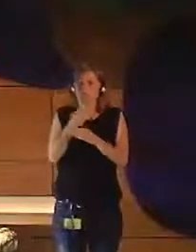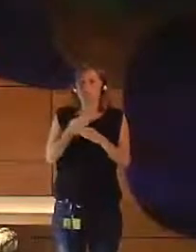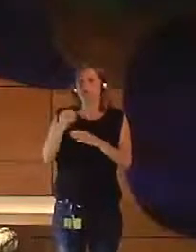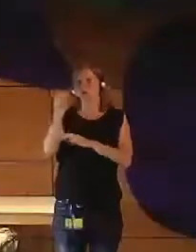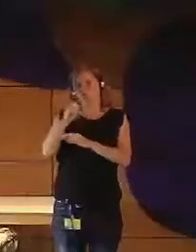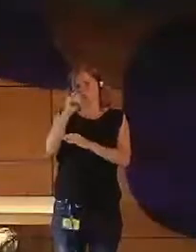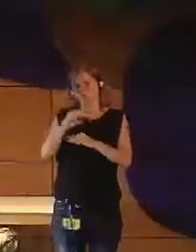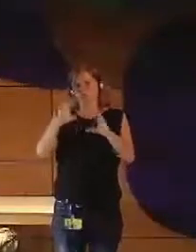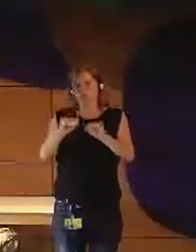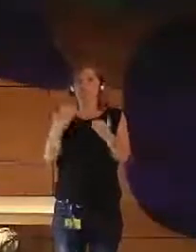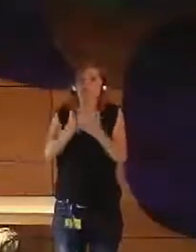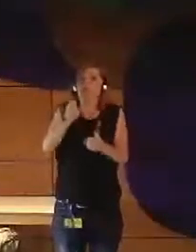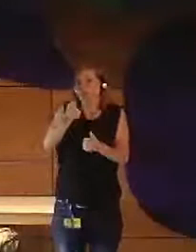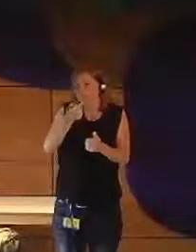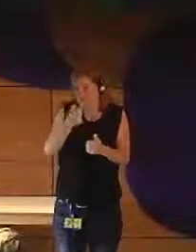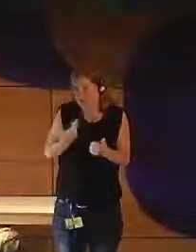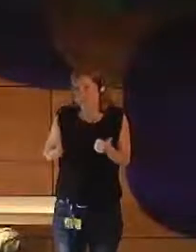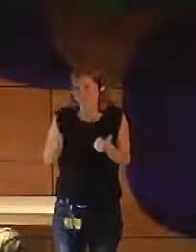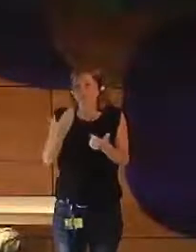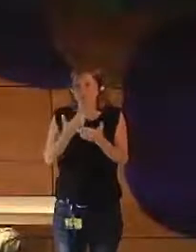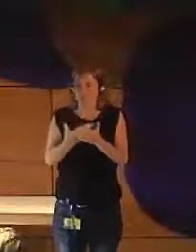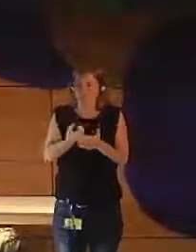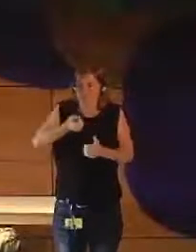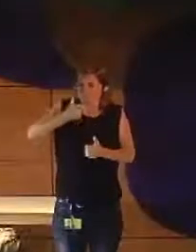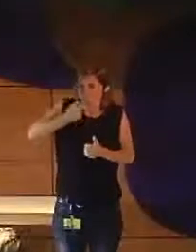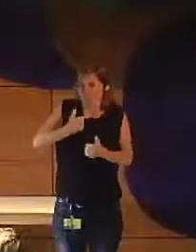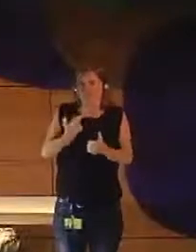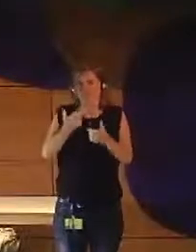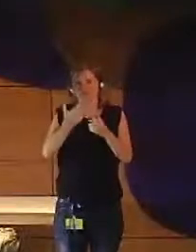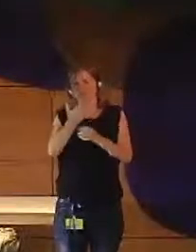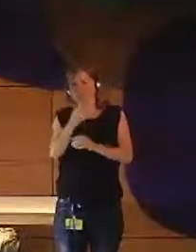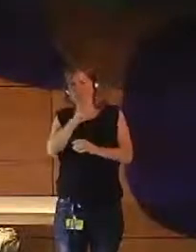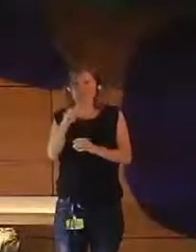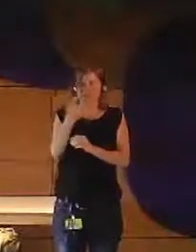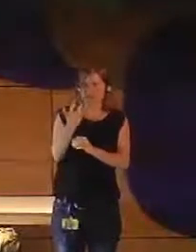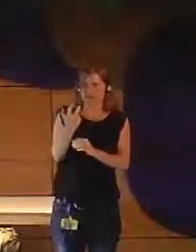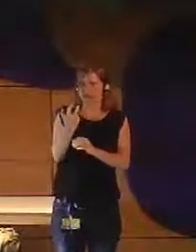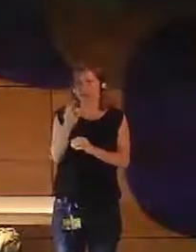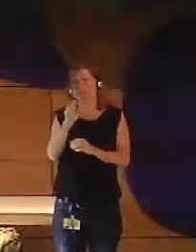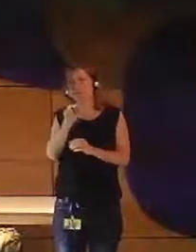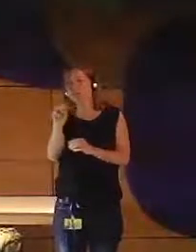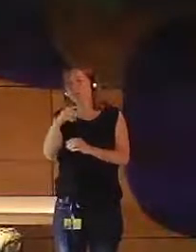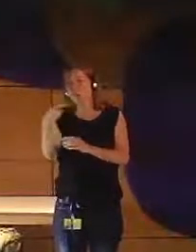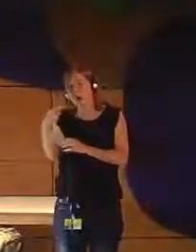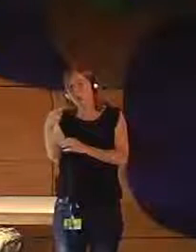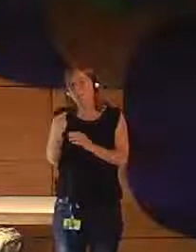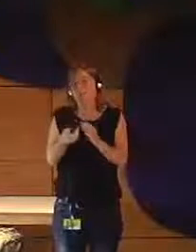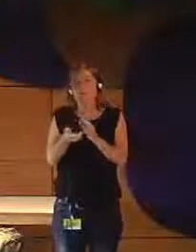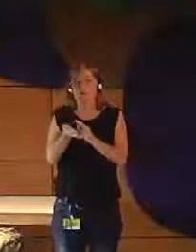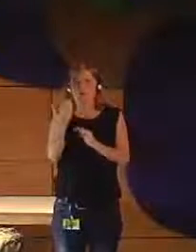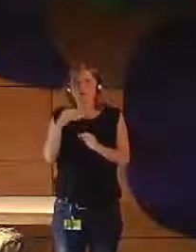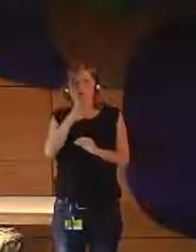pill contains 20 to 30 micrograms of ethinyl estradiol. So we start the girls off on